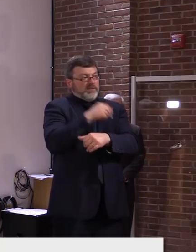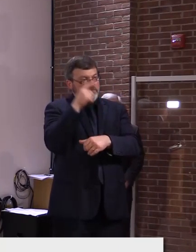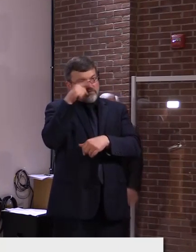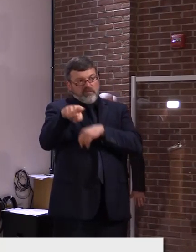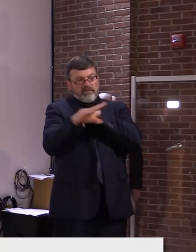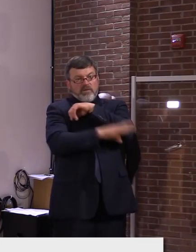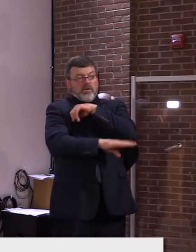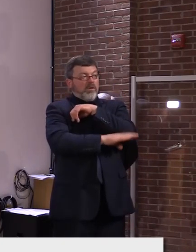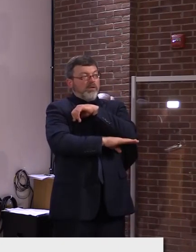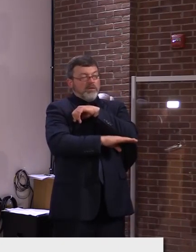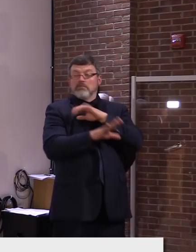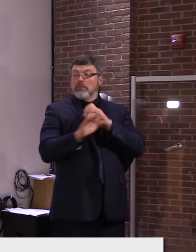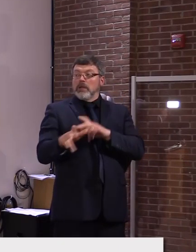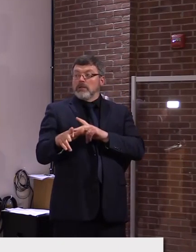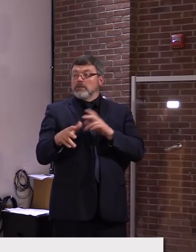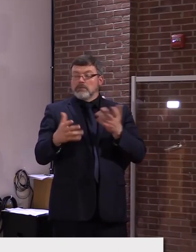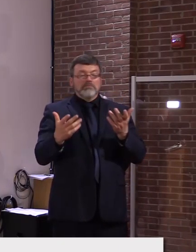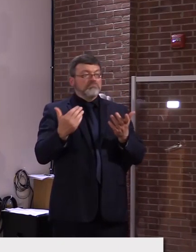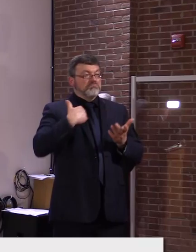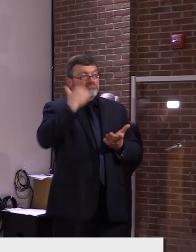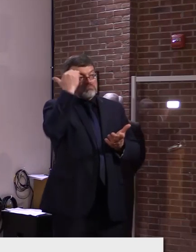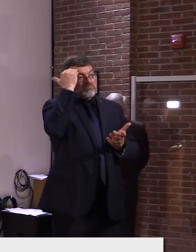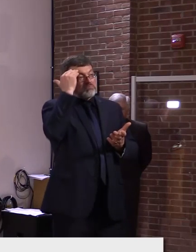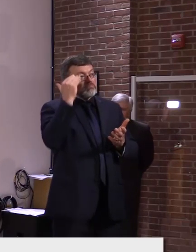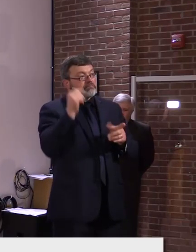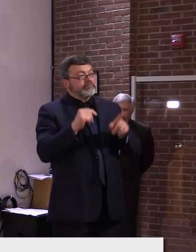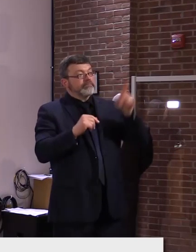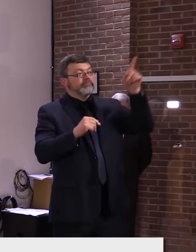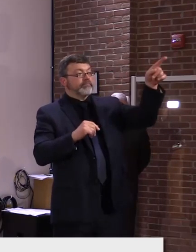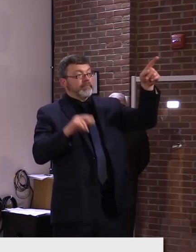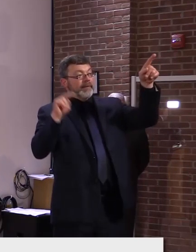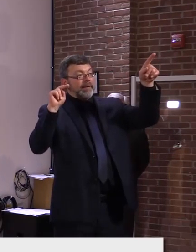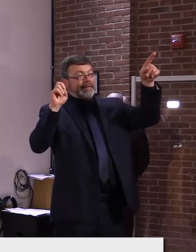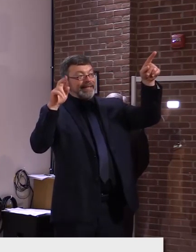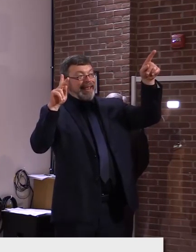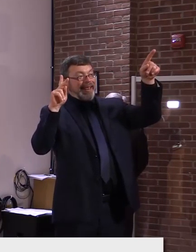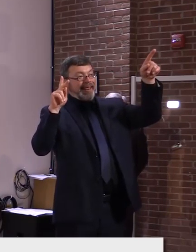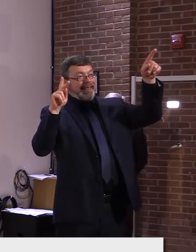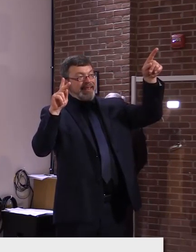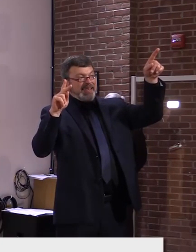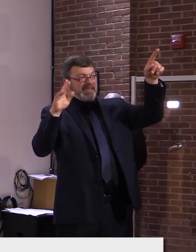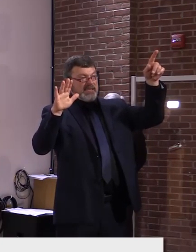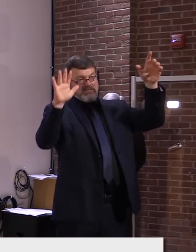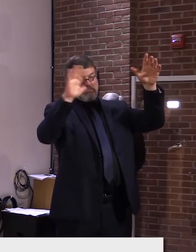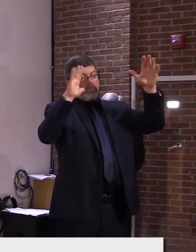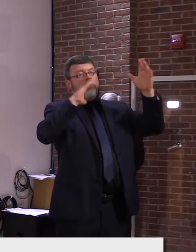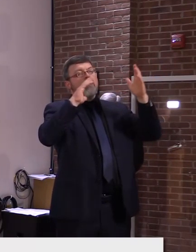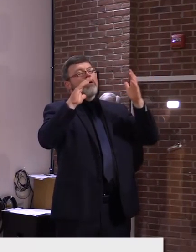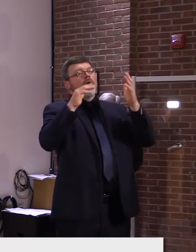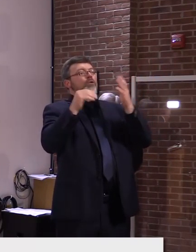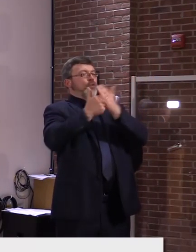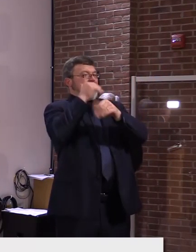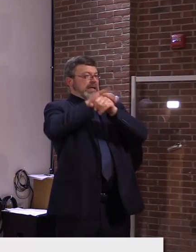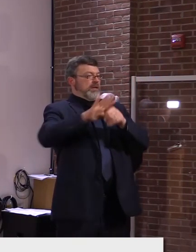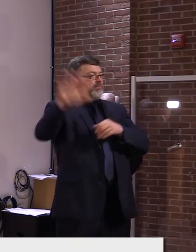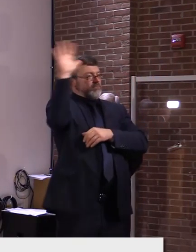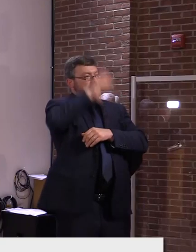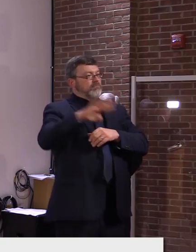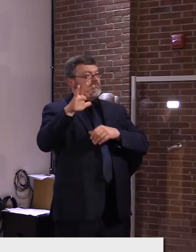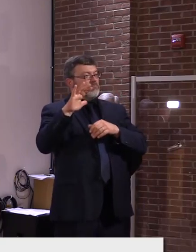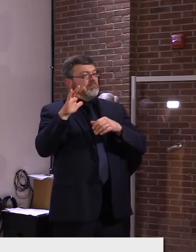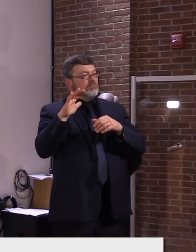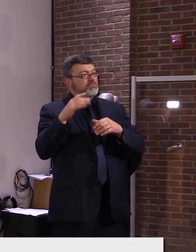So I don't know about the state colleges at this point, but we can find that out for you. But I don't see a path